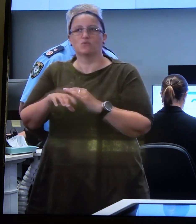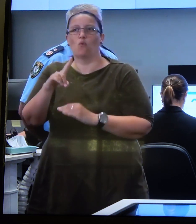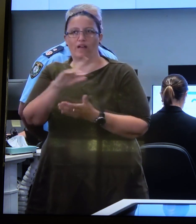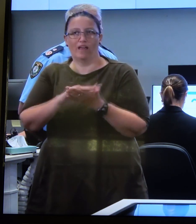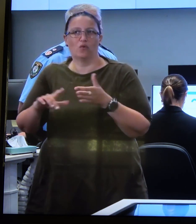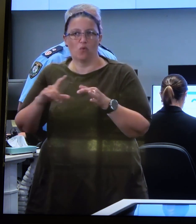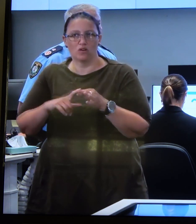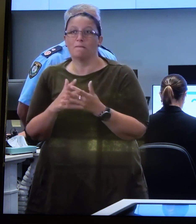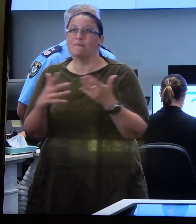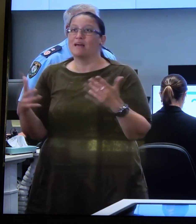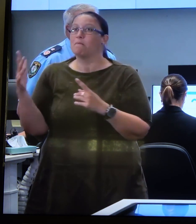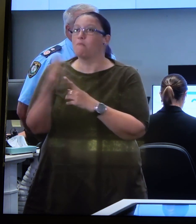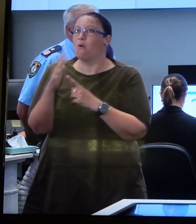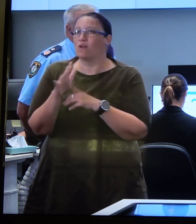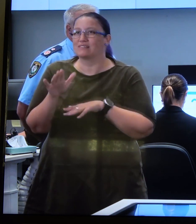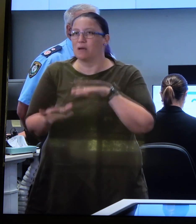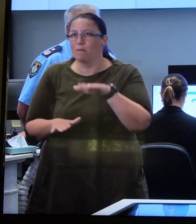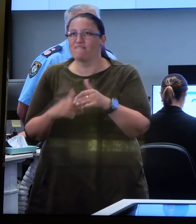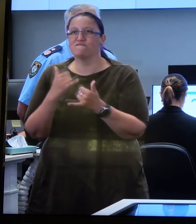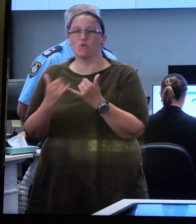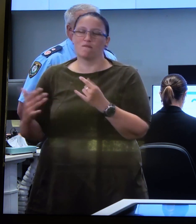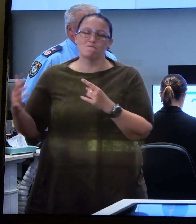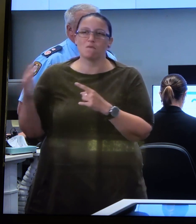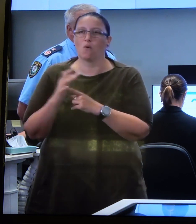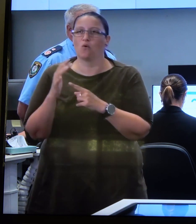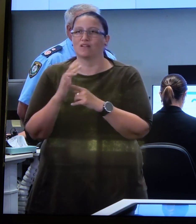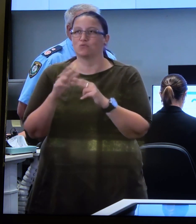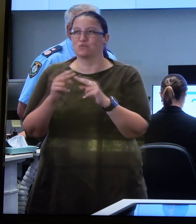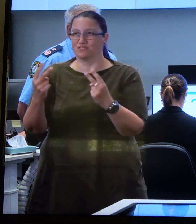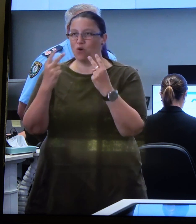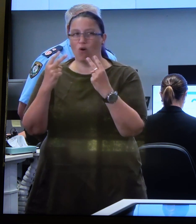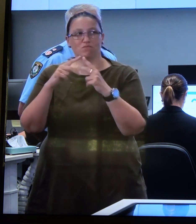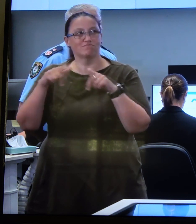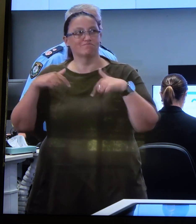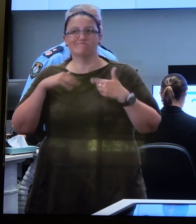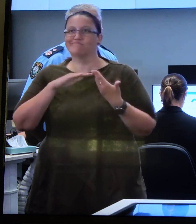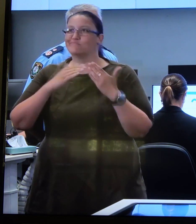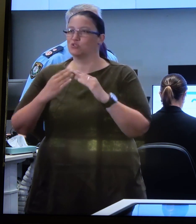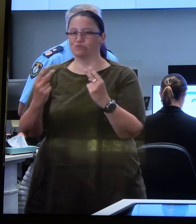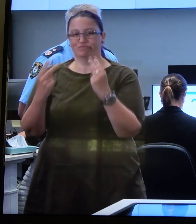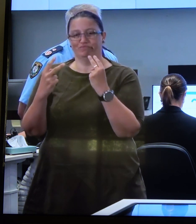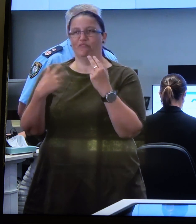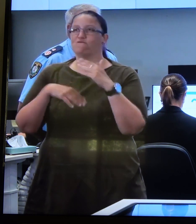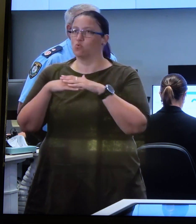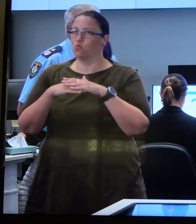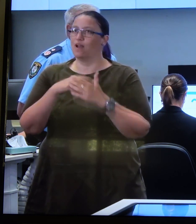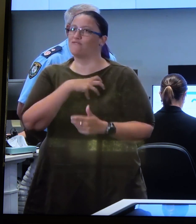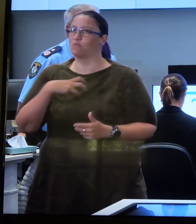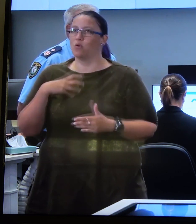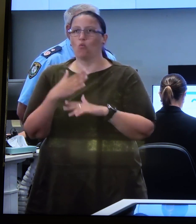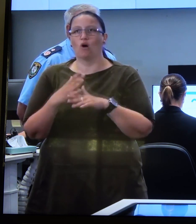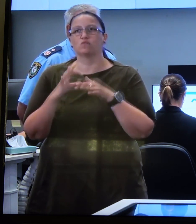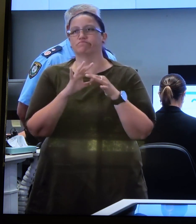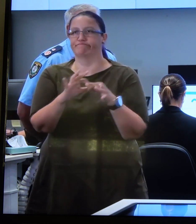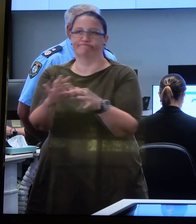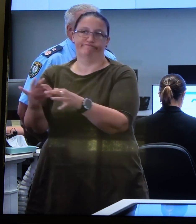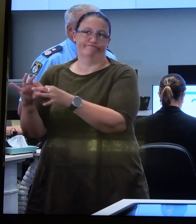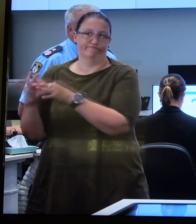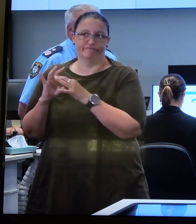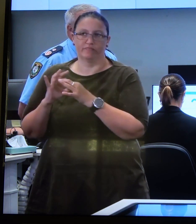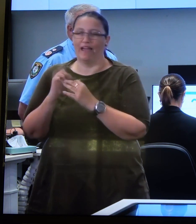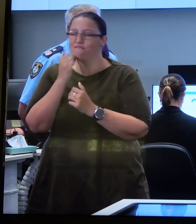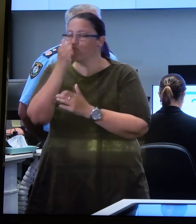make sure the community can see and we can demonstrate a whole of government approach where every expert,